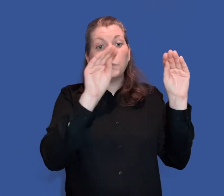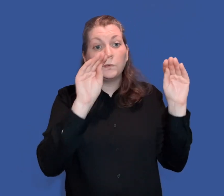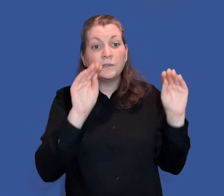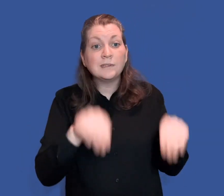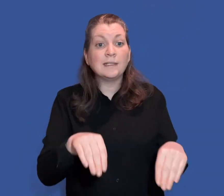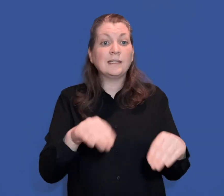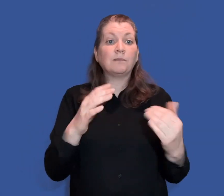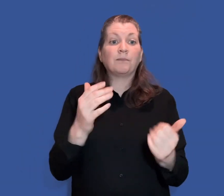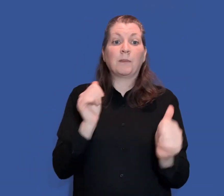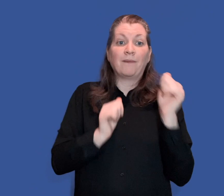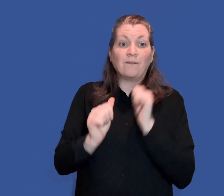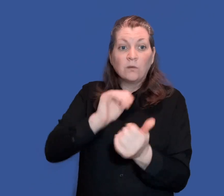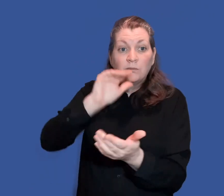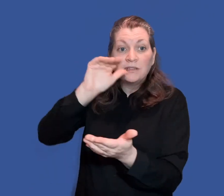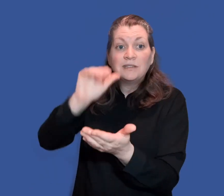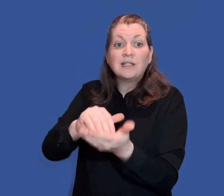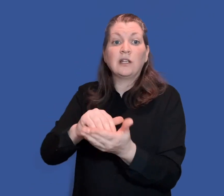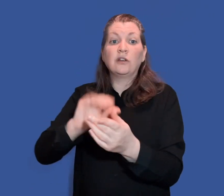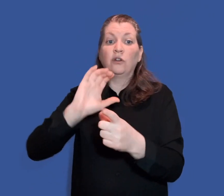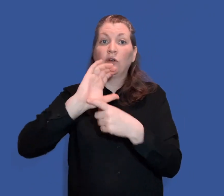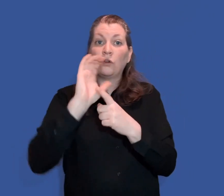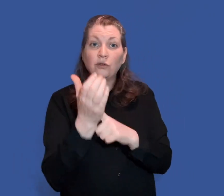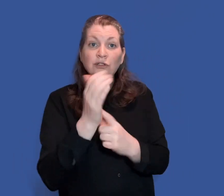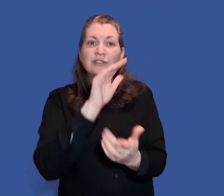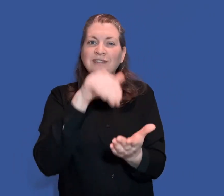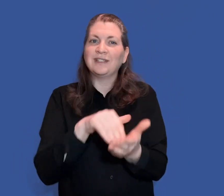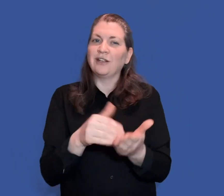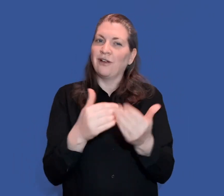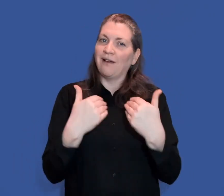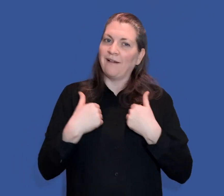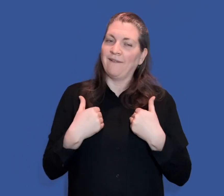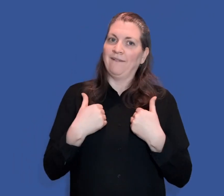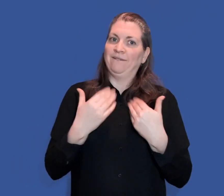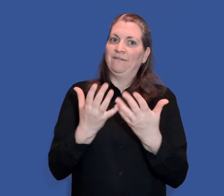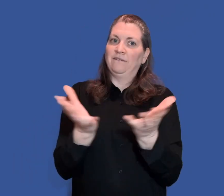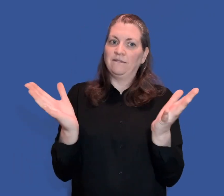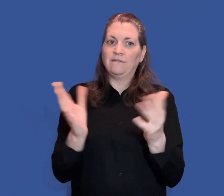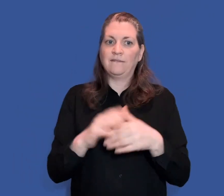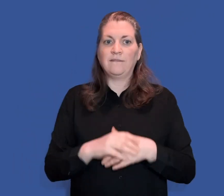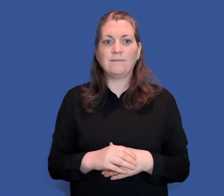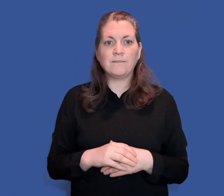as well as the museums and cultural arts centers located